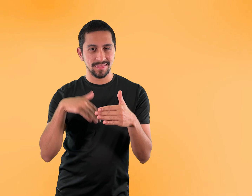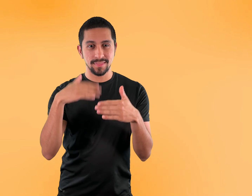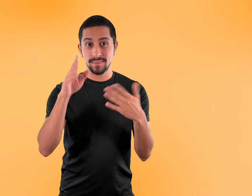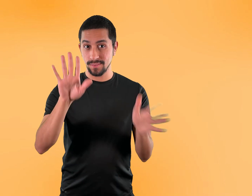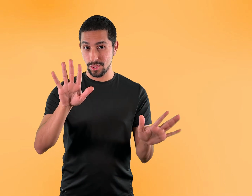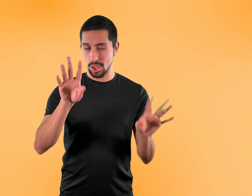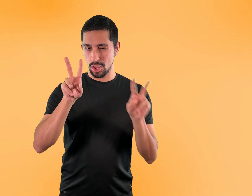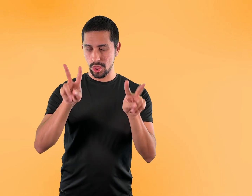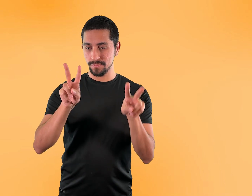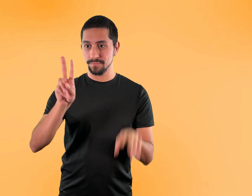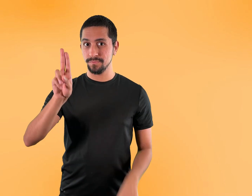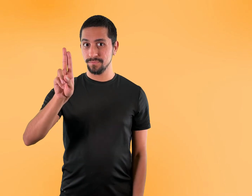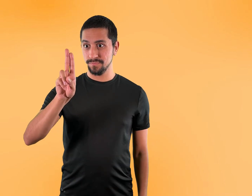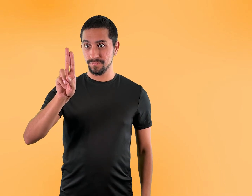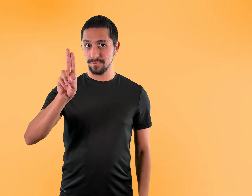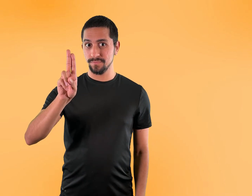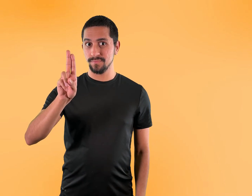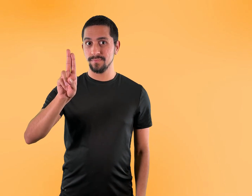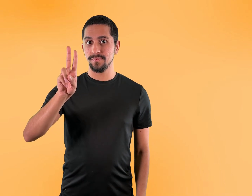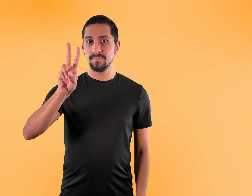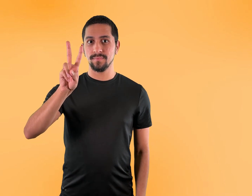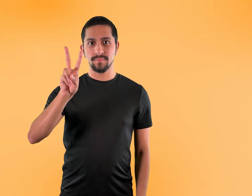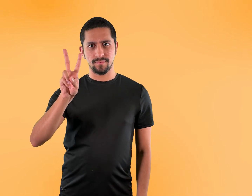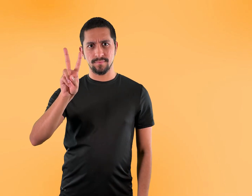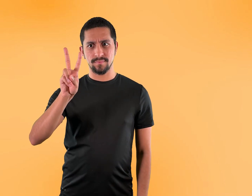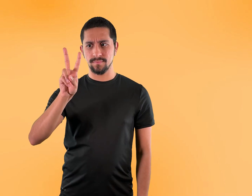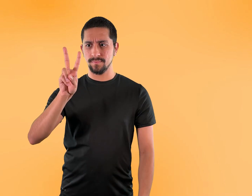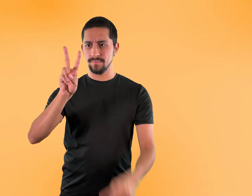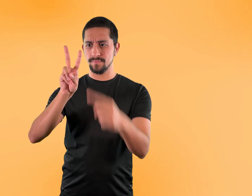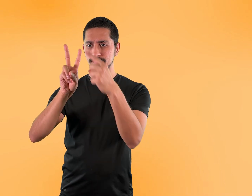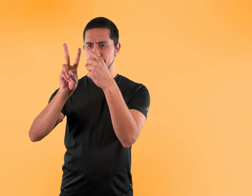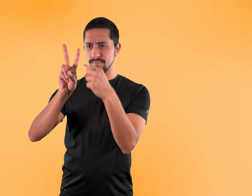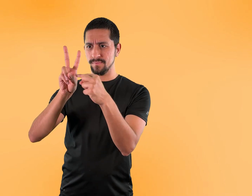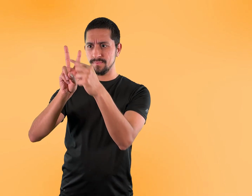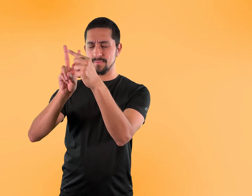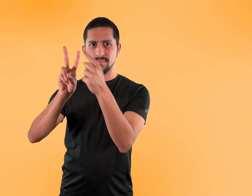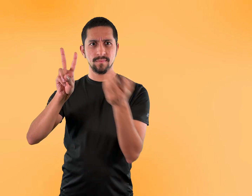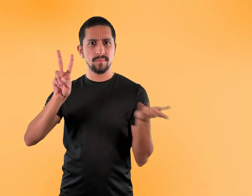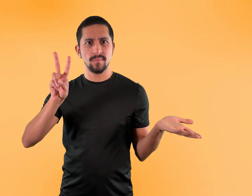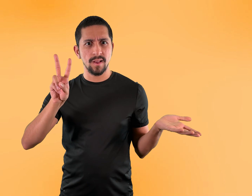separate your two fingers and hold them up. If you trace it, what letter is this?